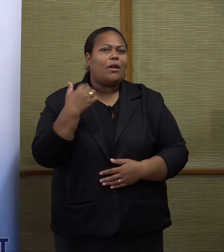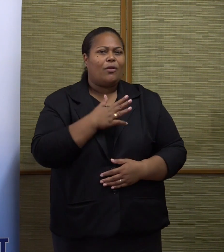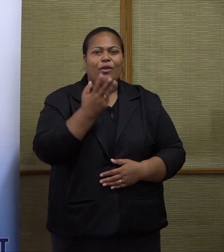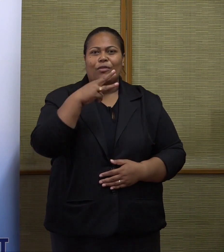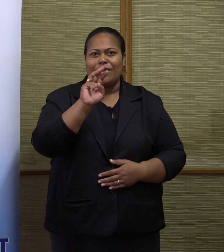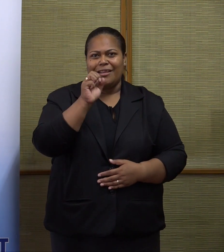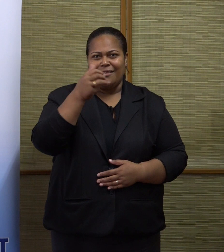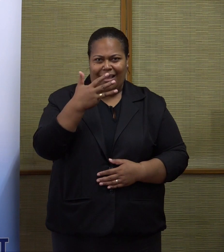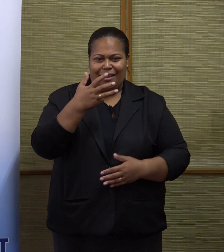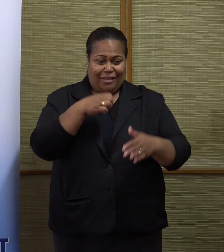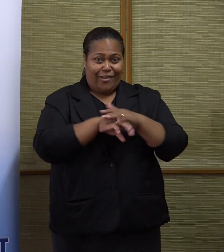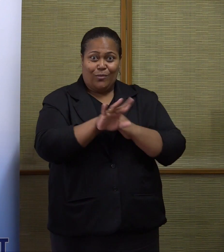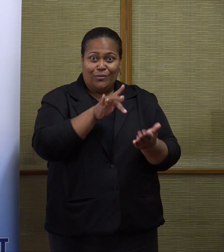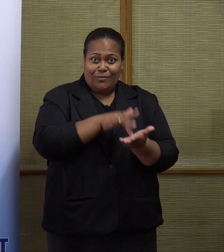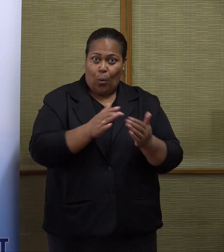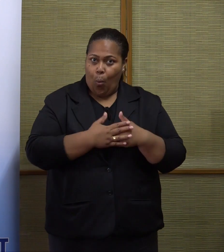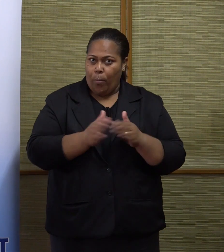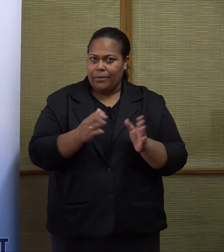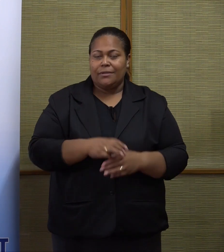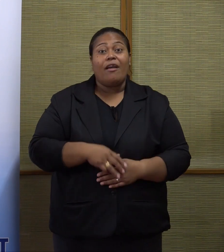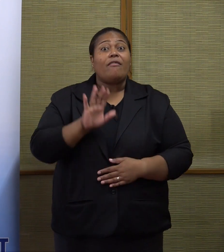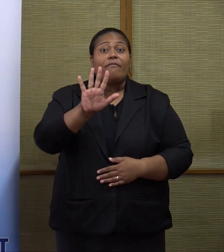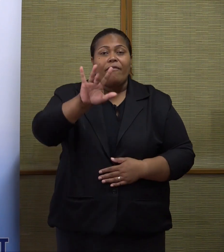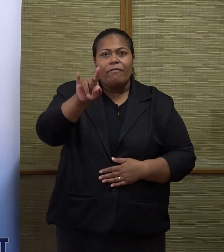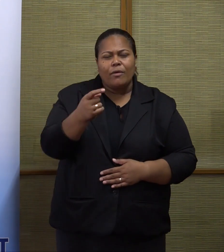139 evacuation center open with